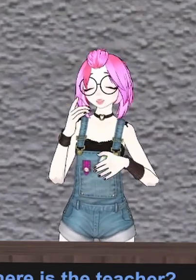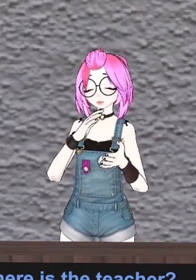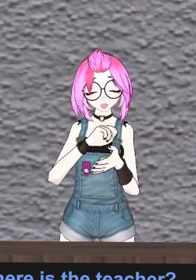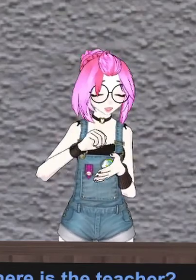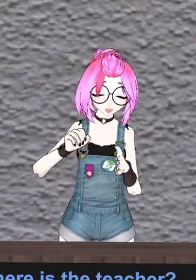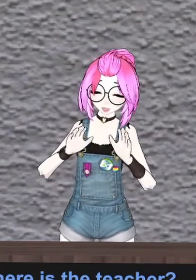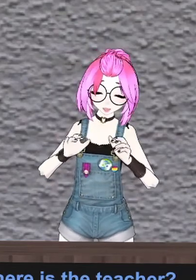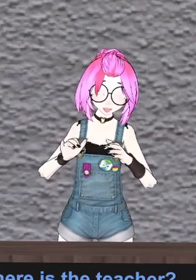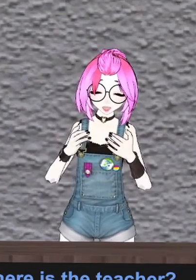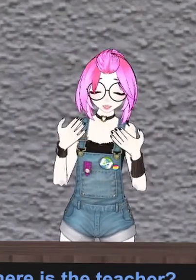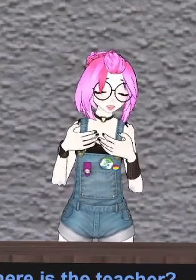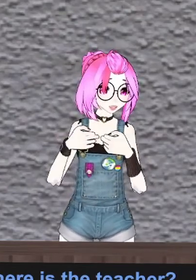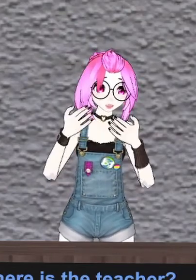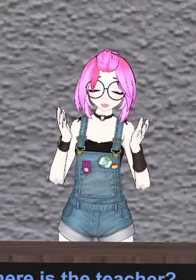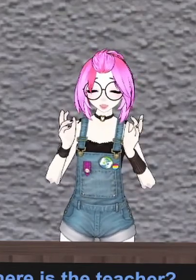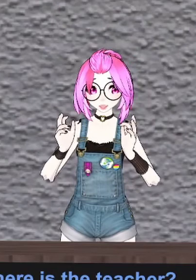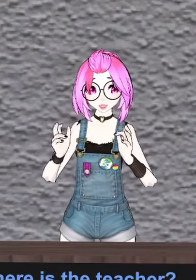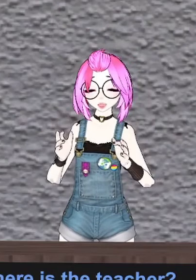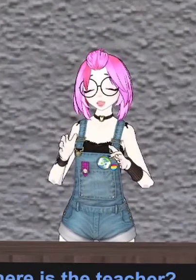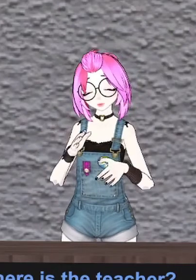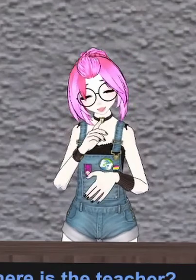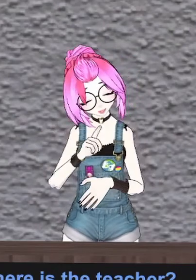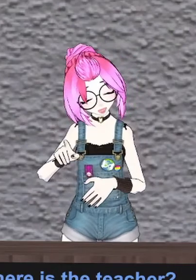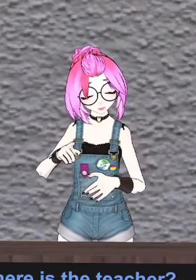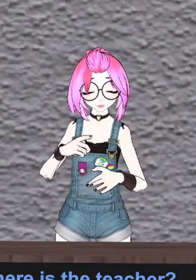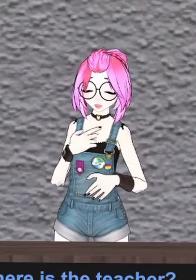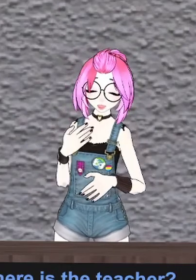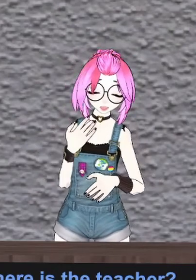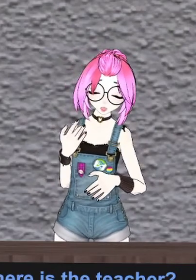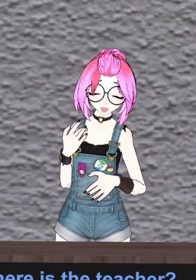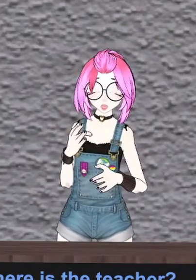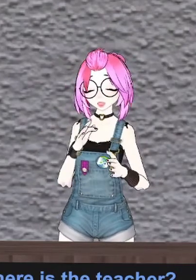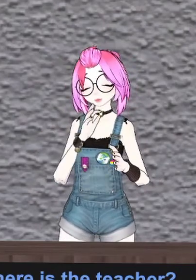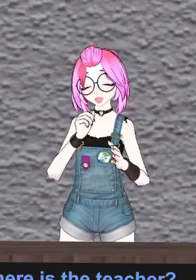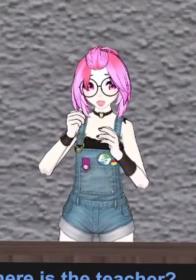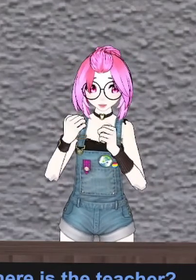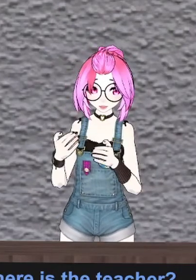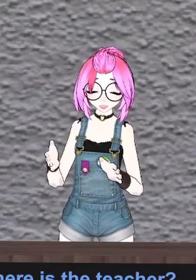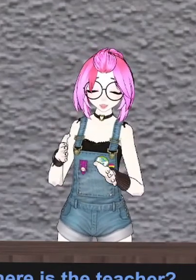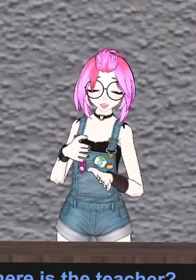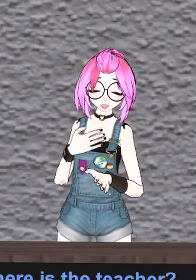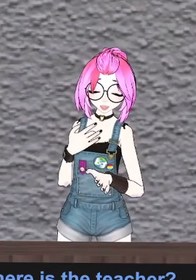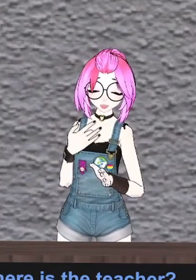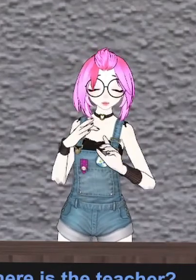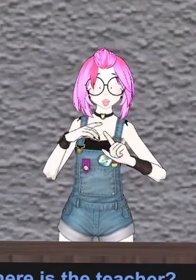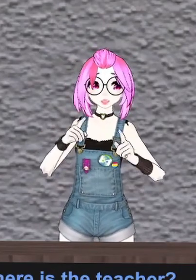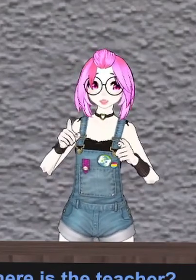or you can write and type. So there's tons of ways to communicate. It's valid for you to feel that way. I'm not discouraging your emotions,